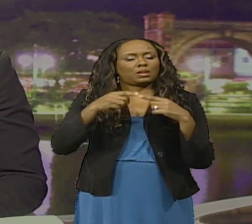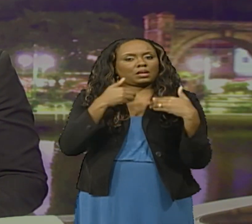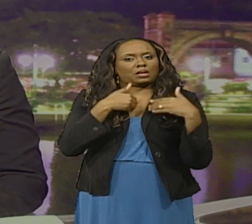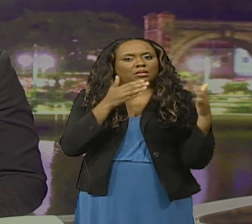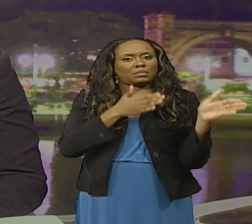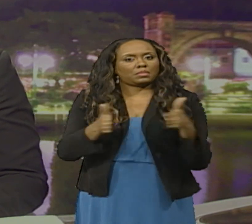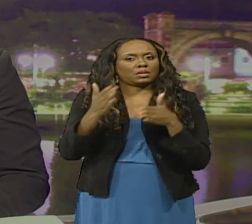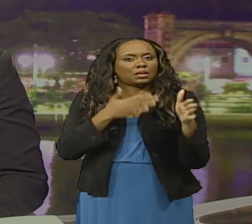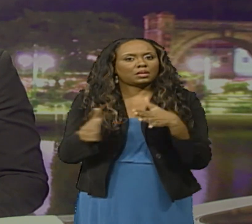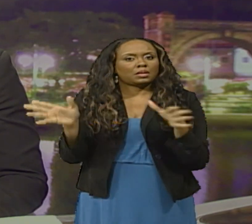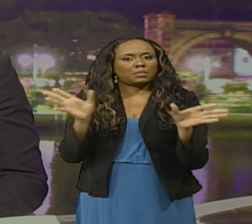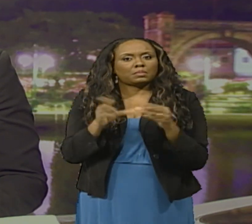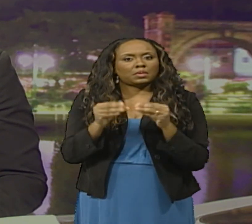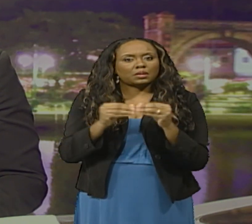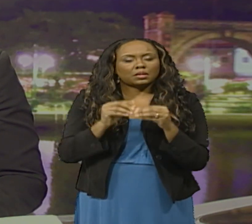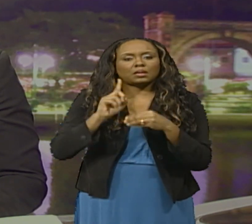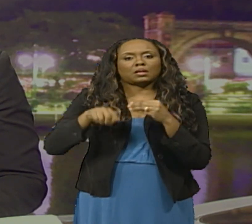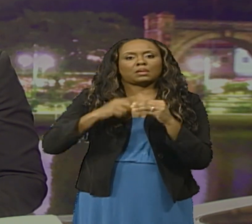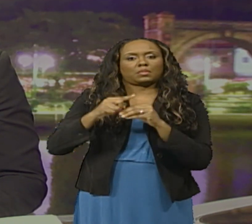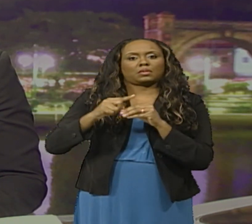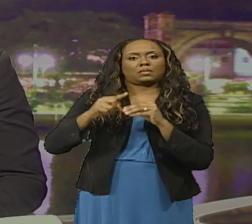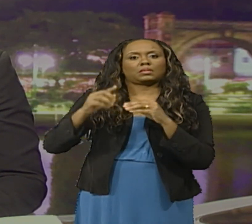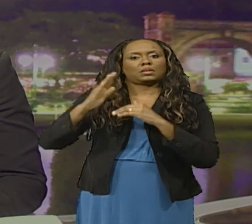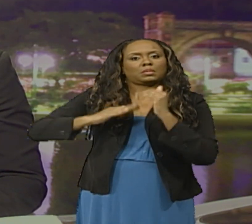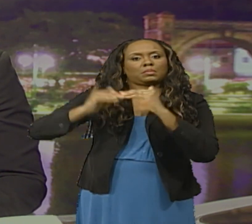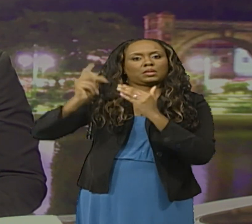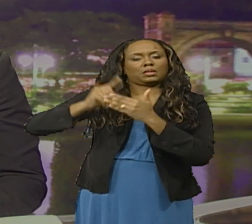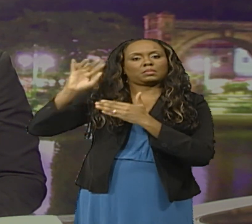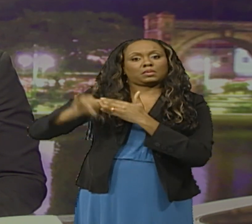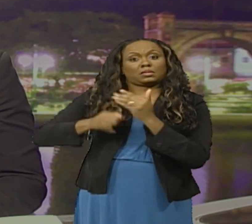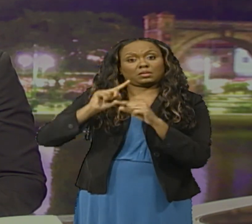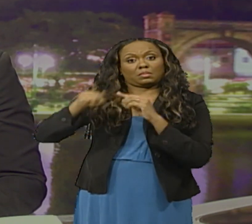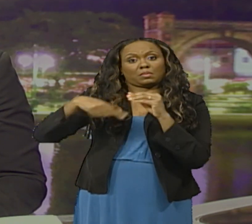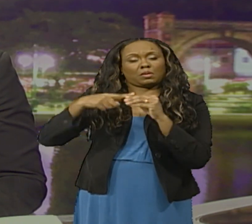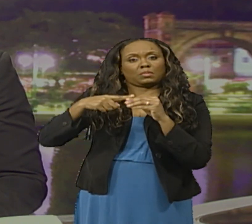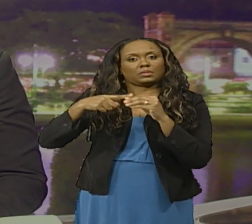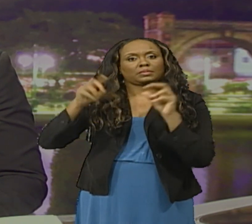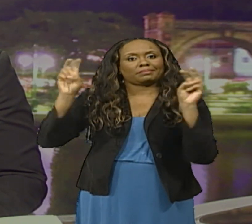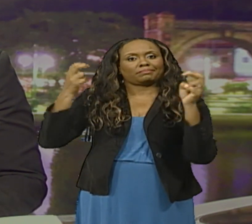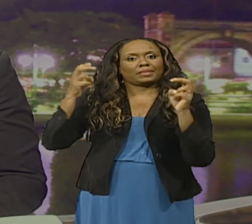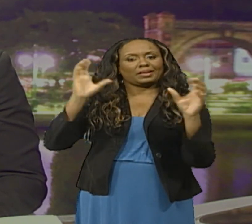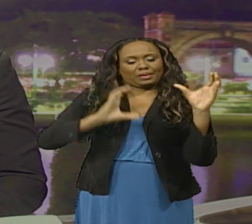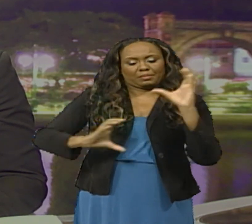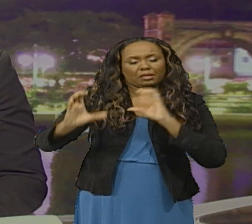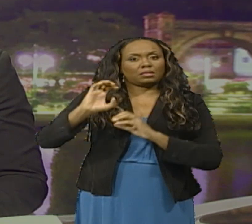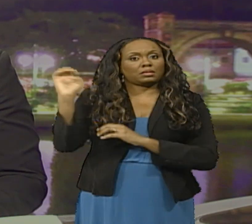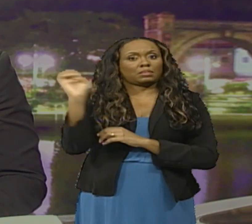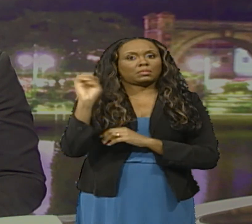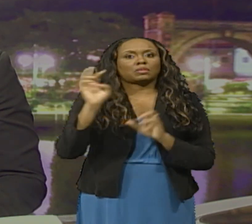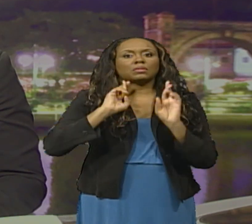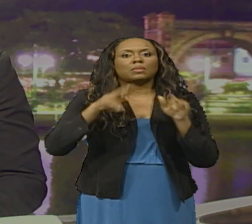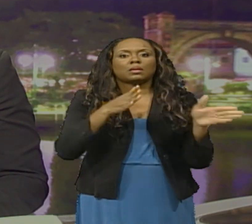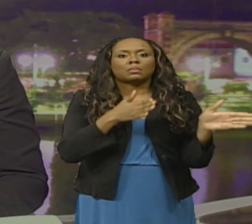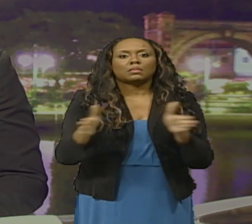a planning meeting of the capacity building project on chemical emergency response planning and management for CARICOM at the